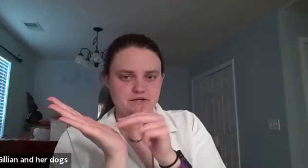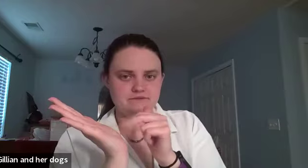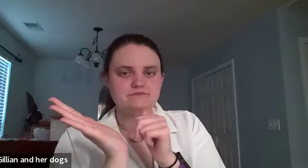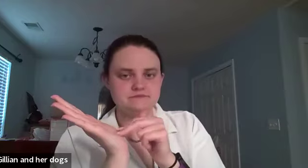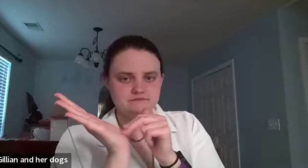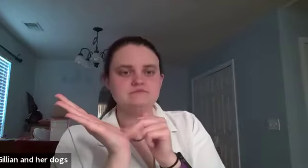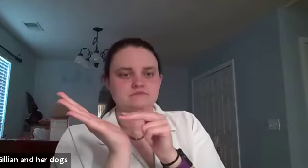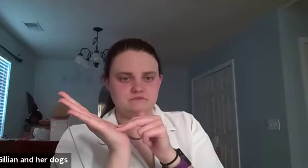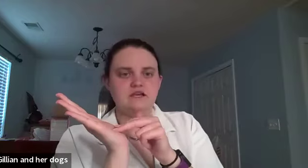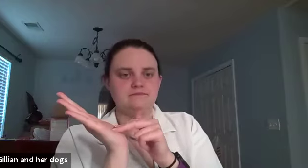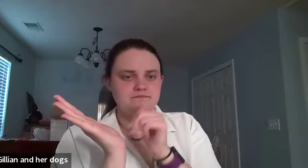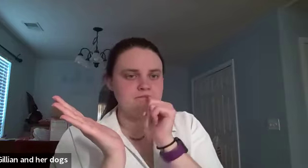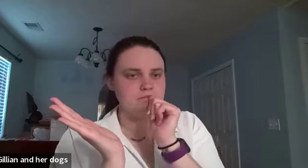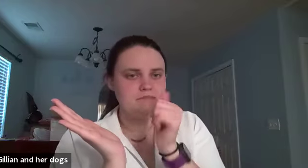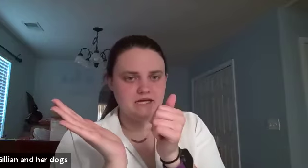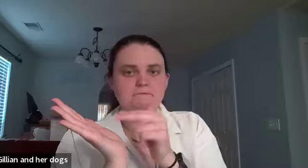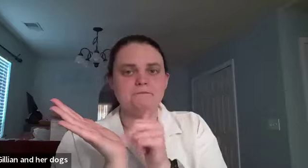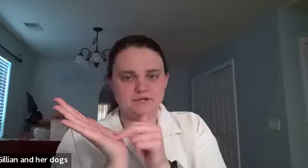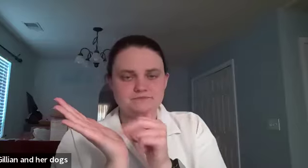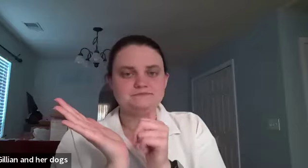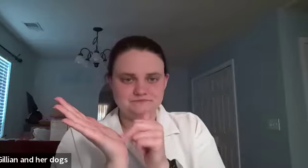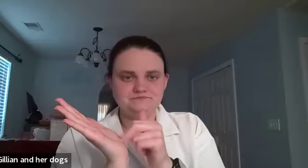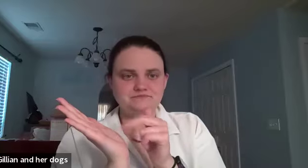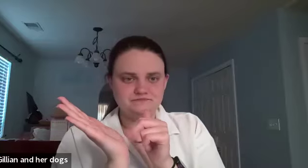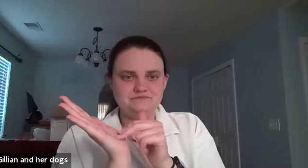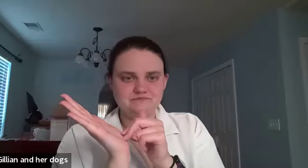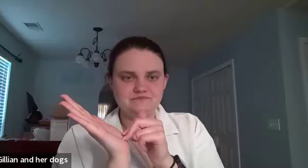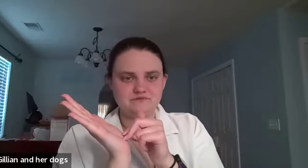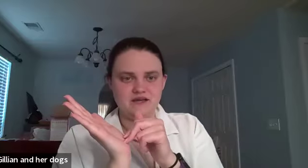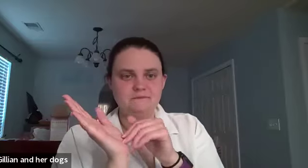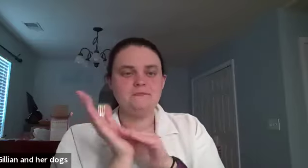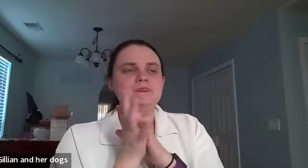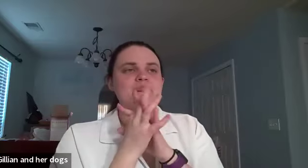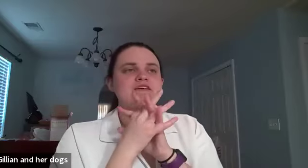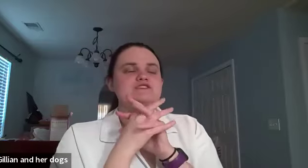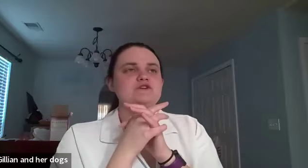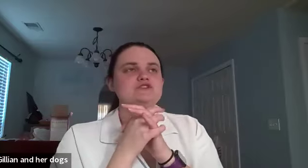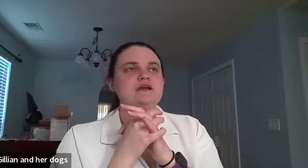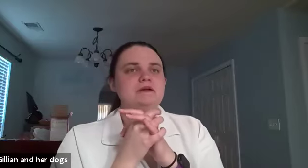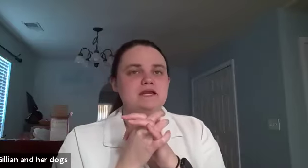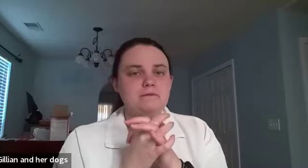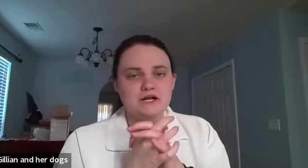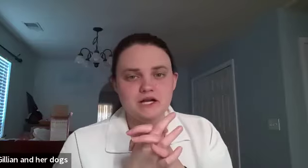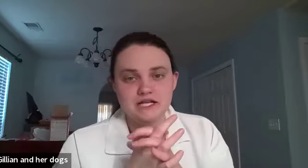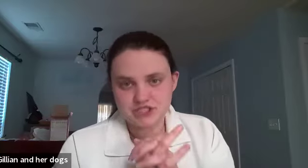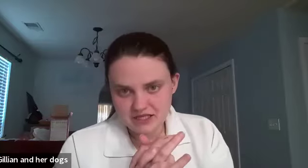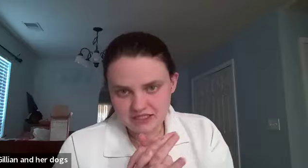butter. Okay, peanut butter. Okay, so if you're doing a peanut butter and